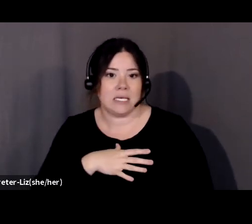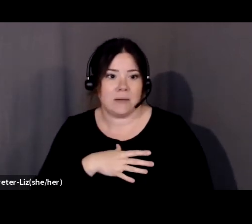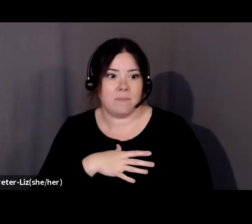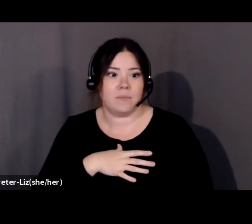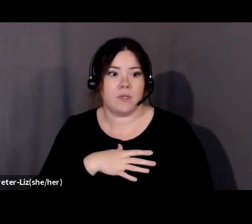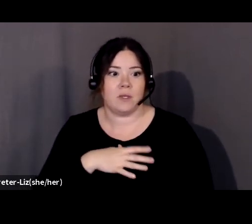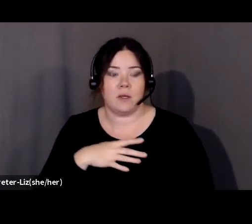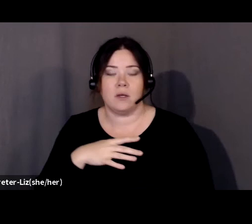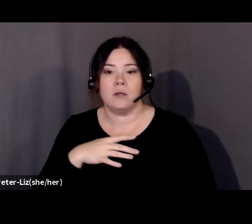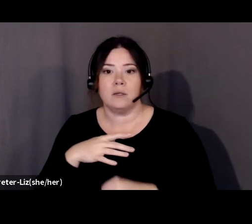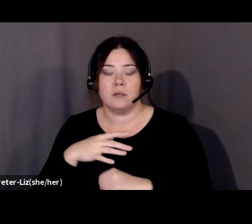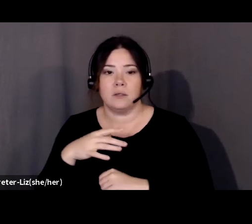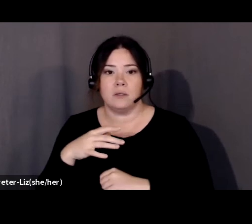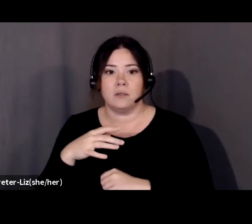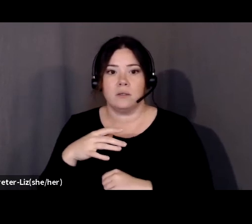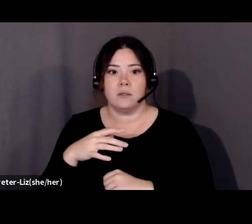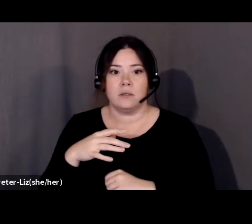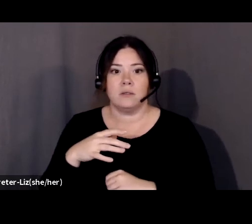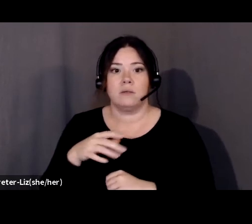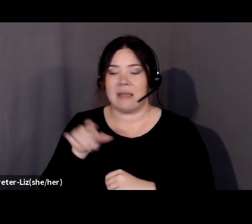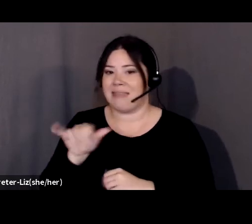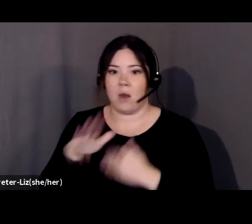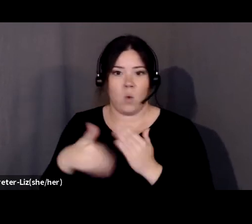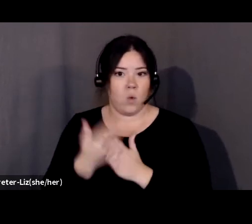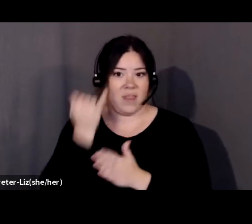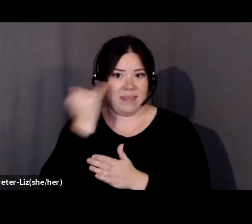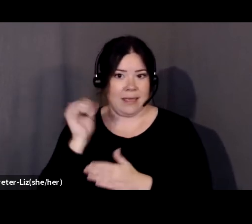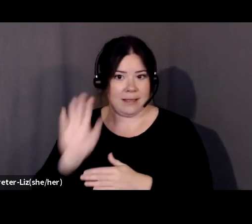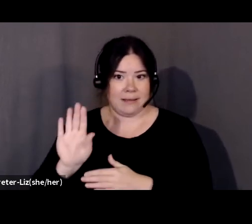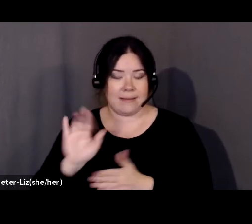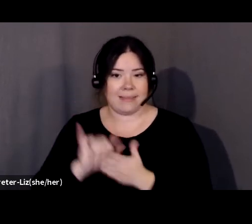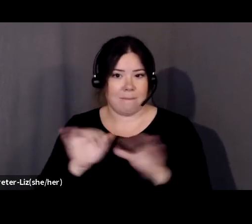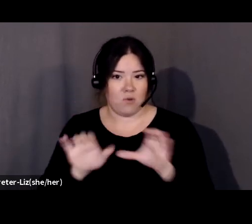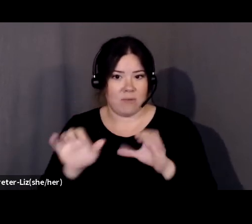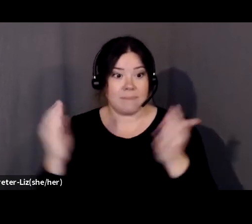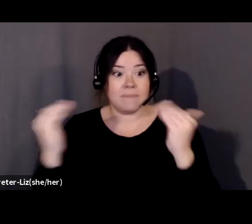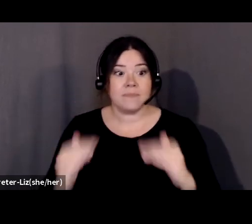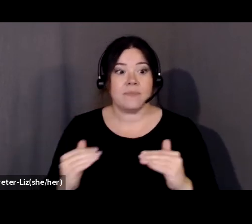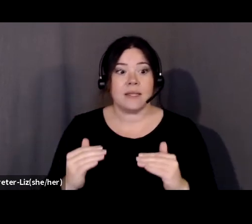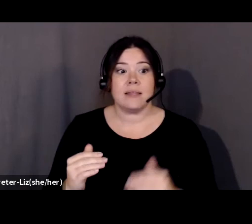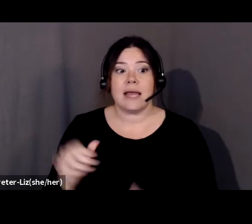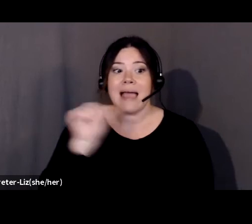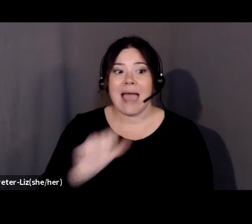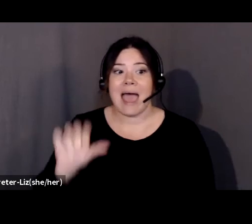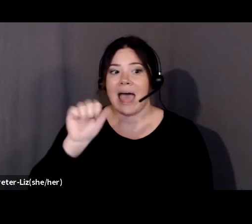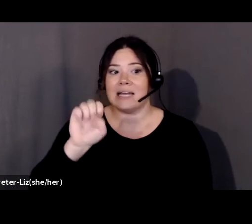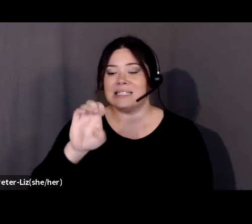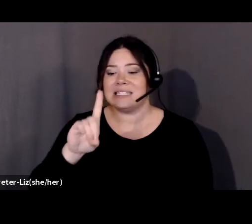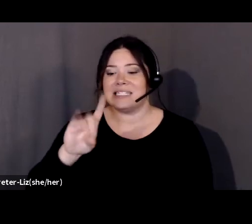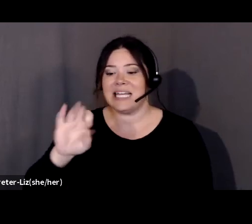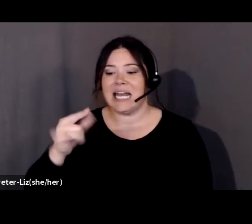have, and that whole thing, that movement. And then there's at Seeding Sovereignty, which just